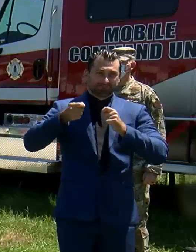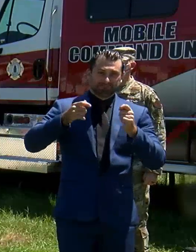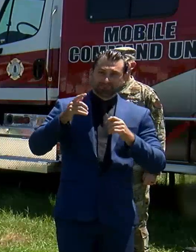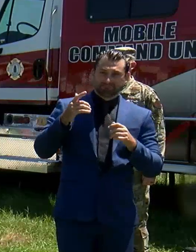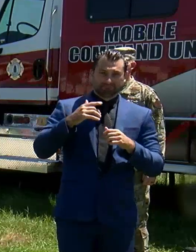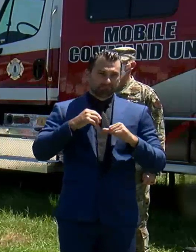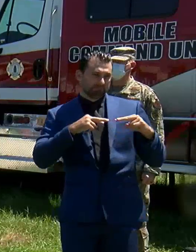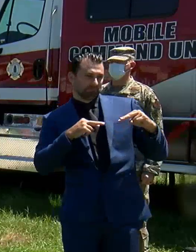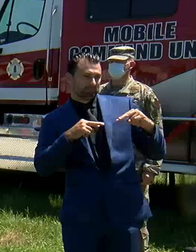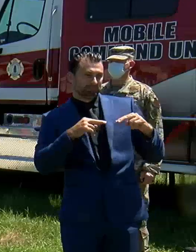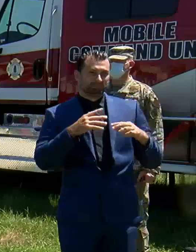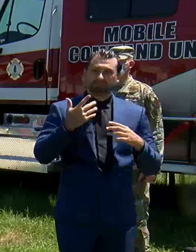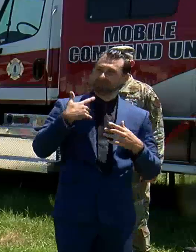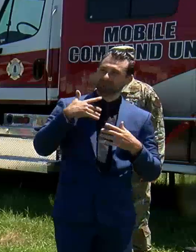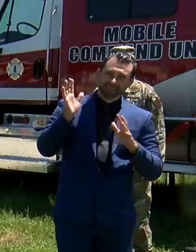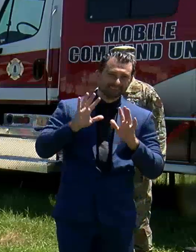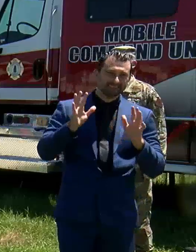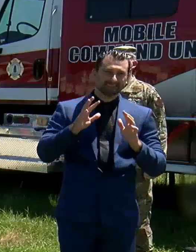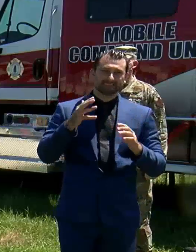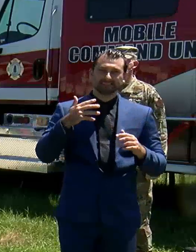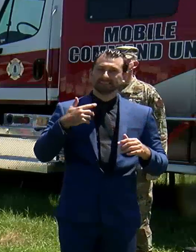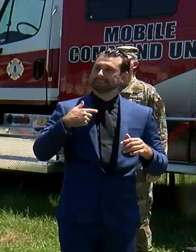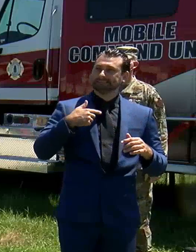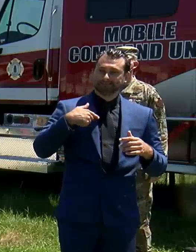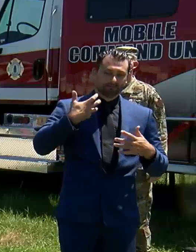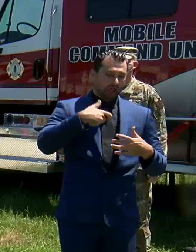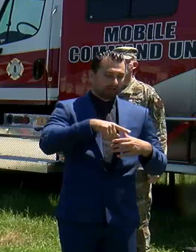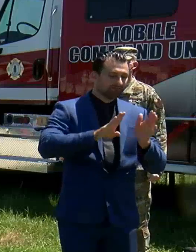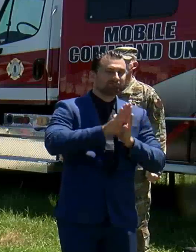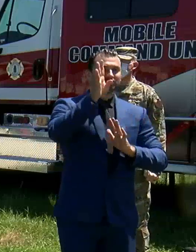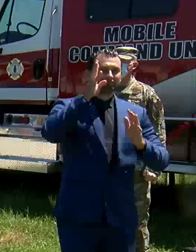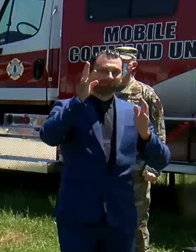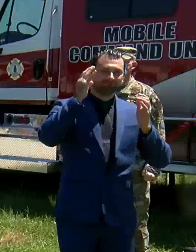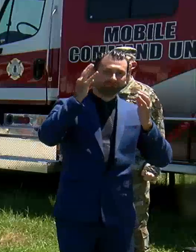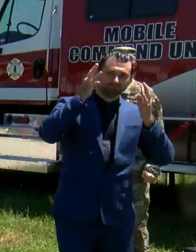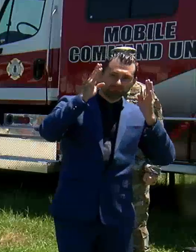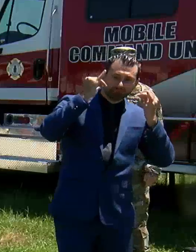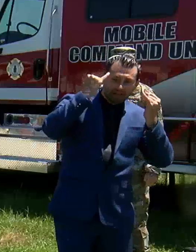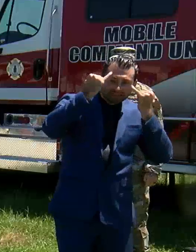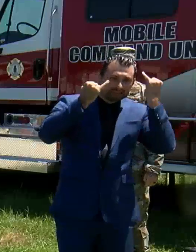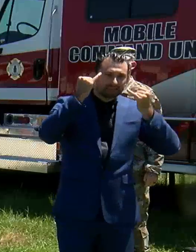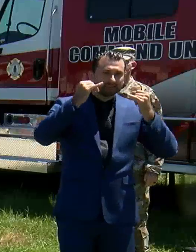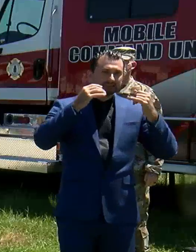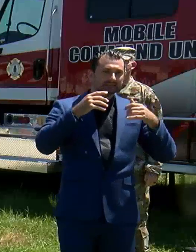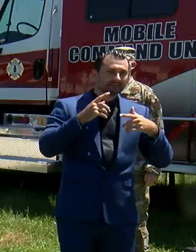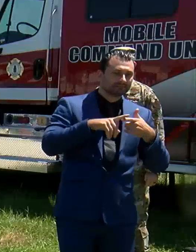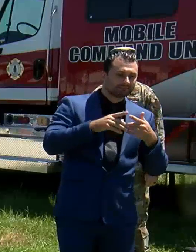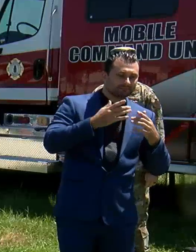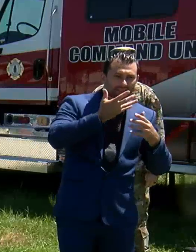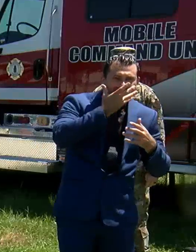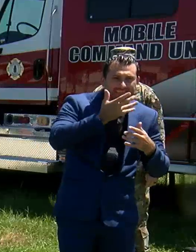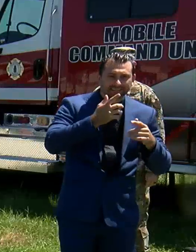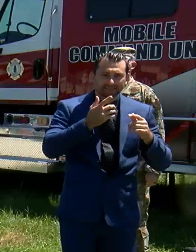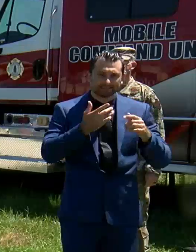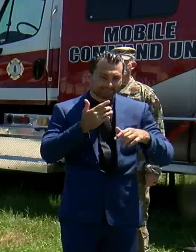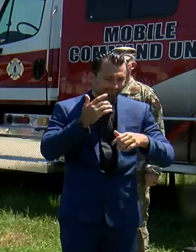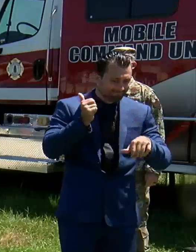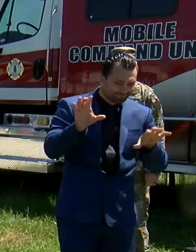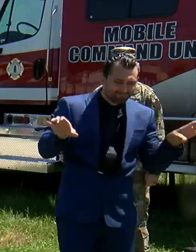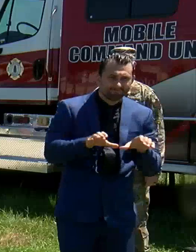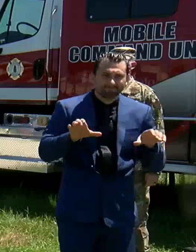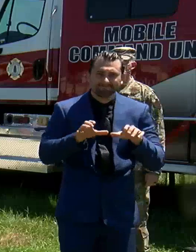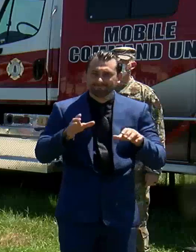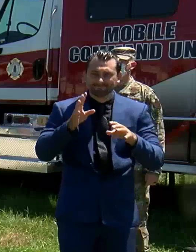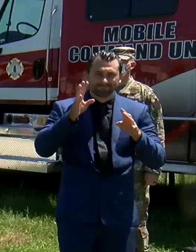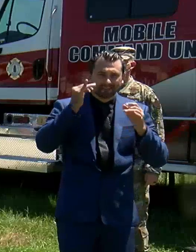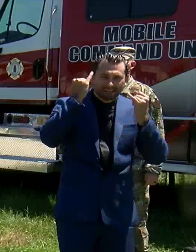any of the manufacturing, masks, any of the PPE, kits, whatever you're doing. Come to Florida. We got a good business environment.